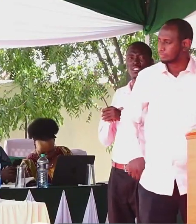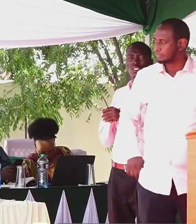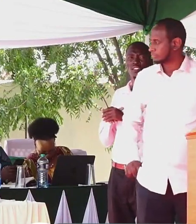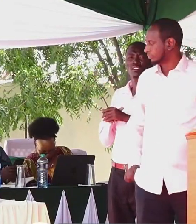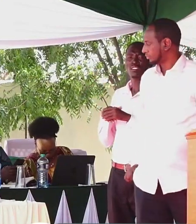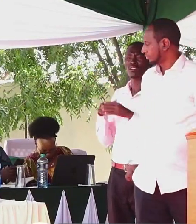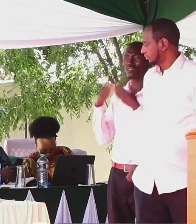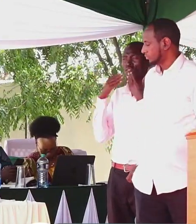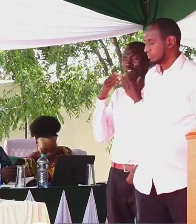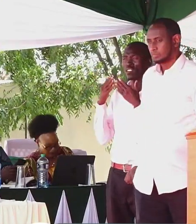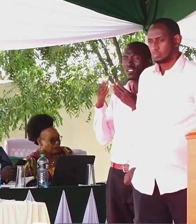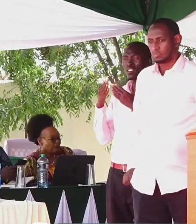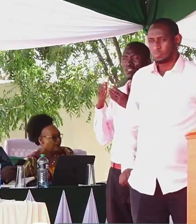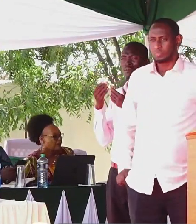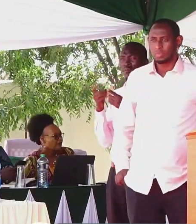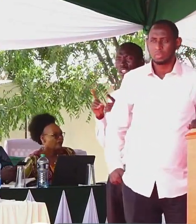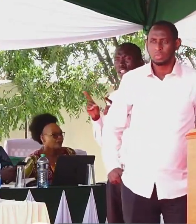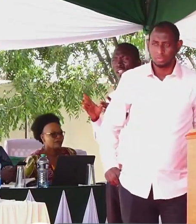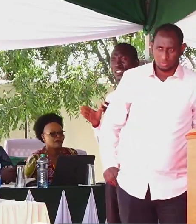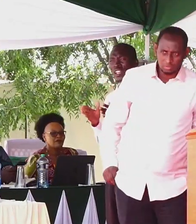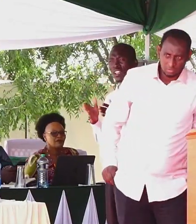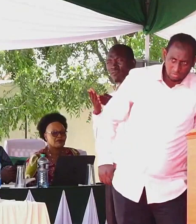with my director.